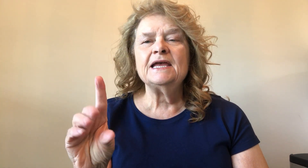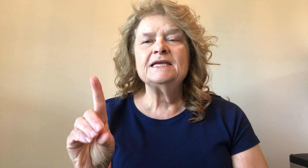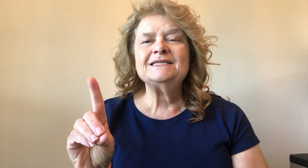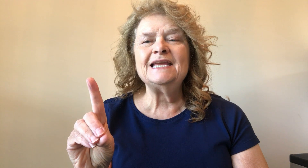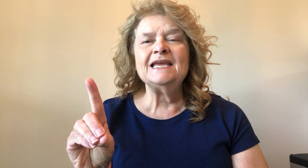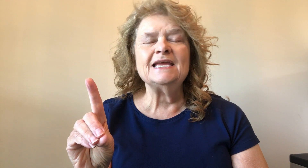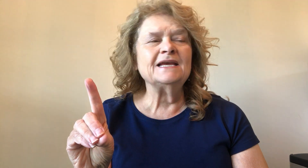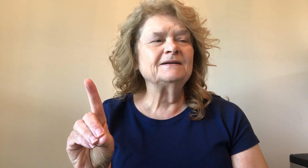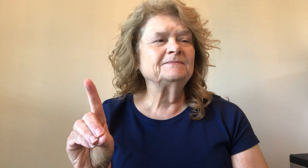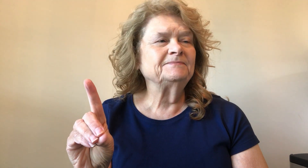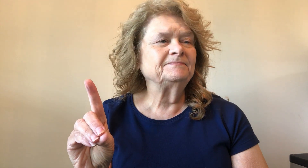M-A-D.